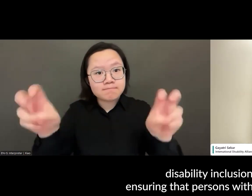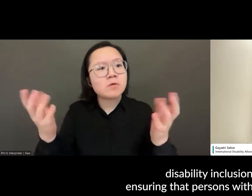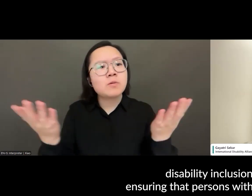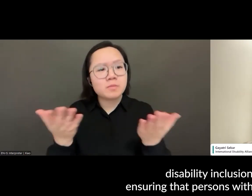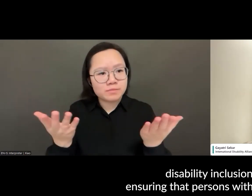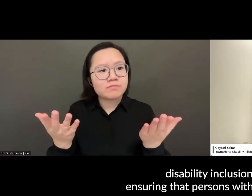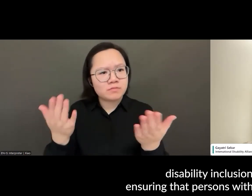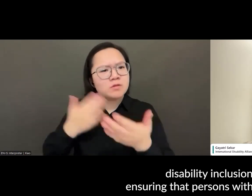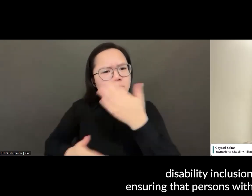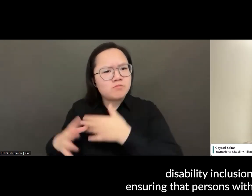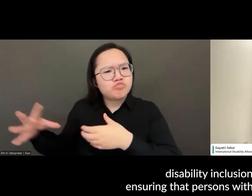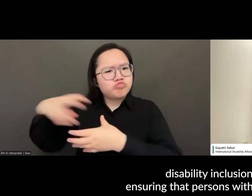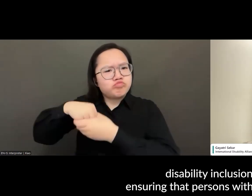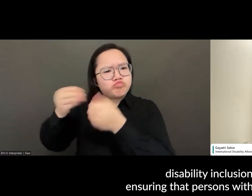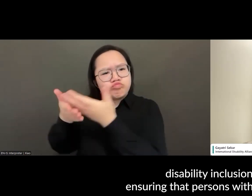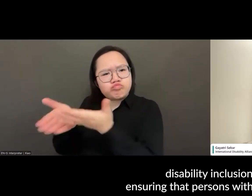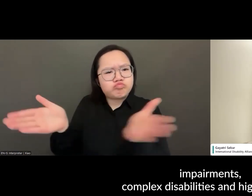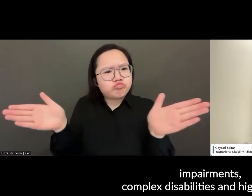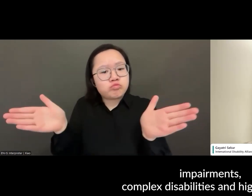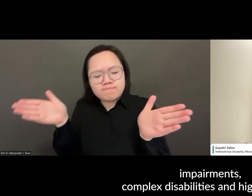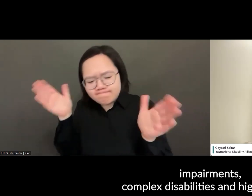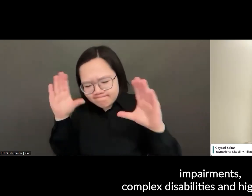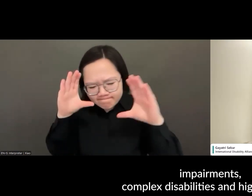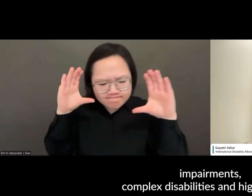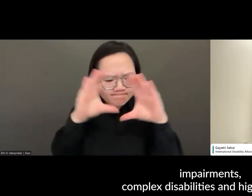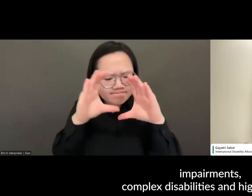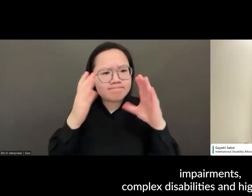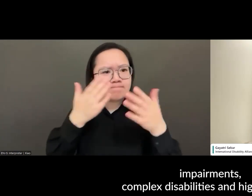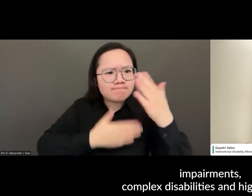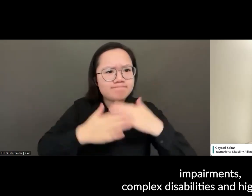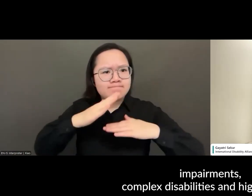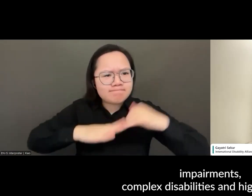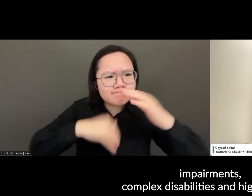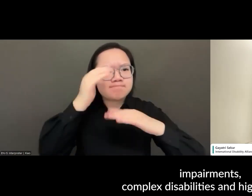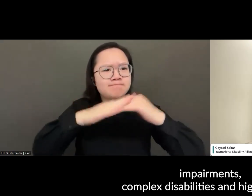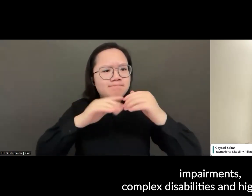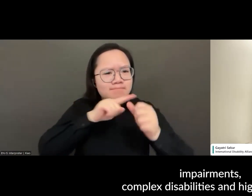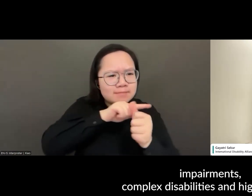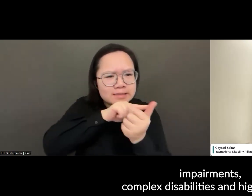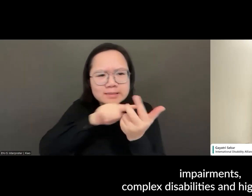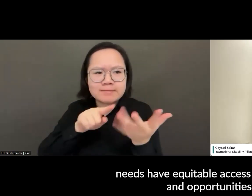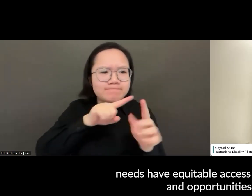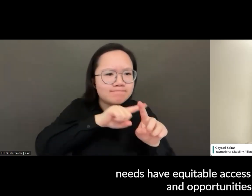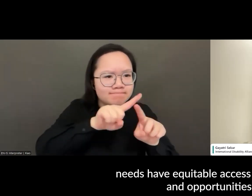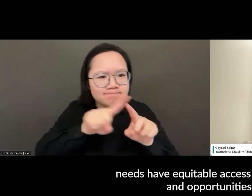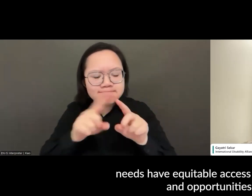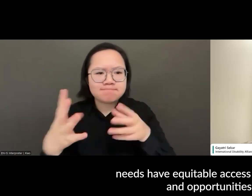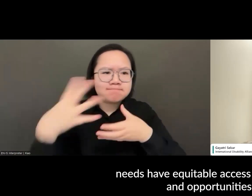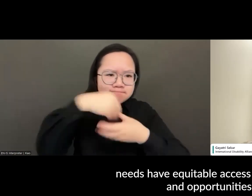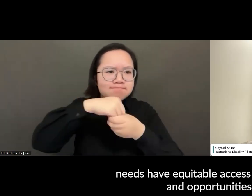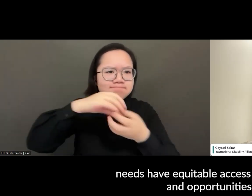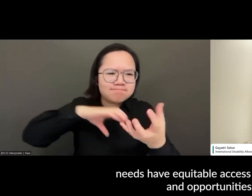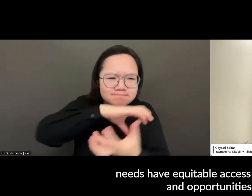inclusion, ensuring that persons with multiple impairments, complex disabilities, and high support needs